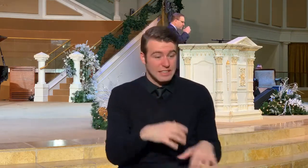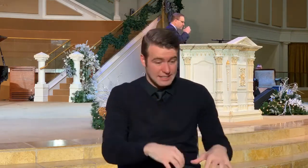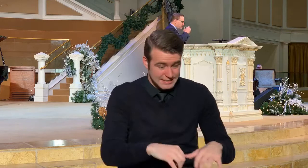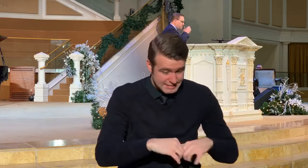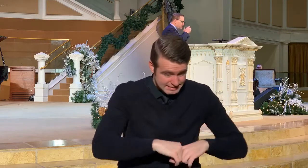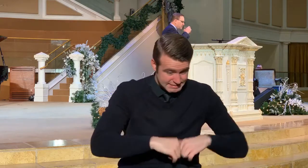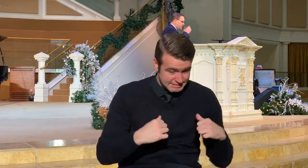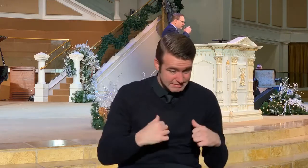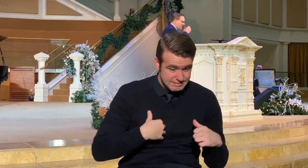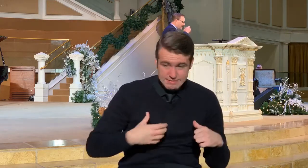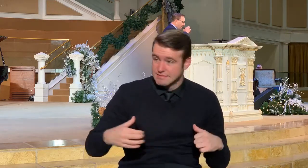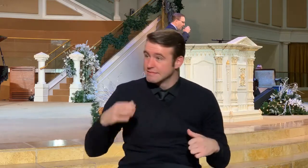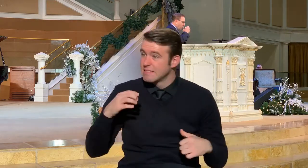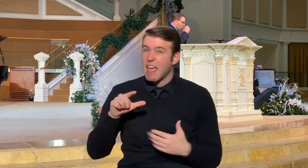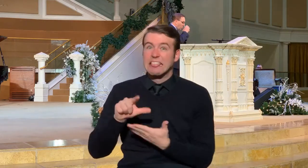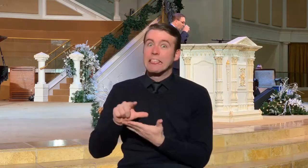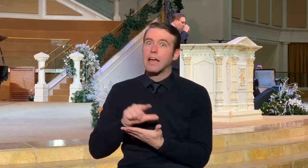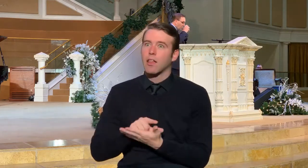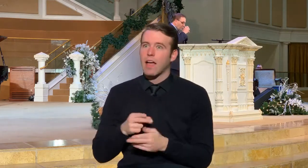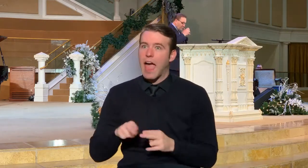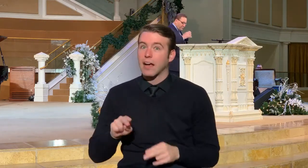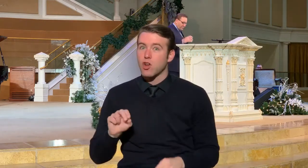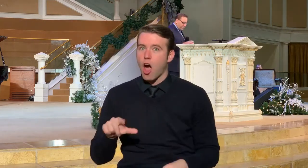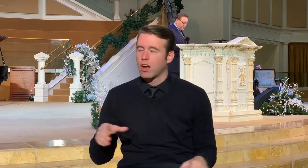some legal eggnog.